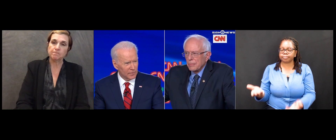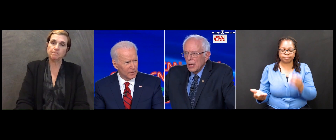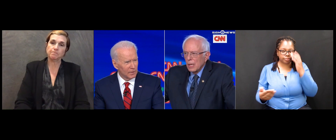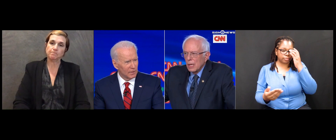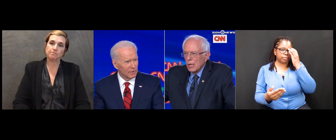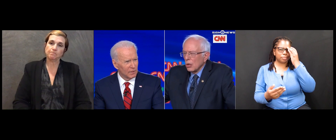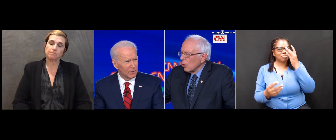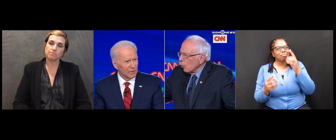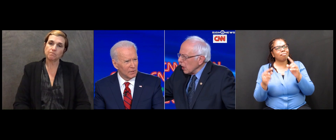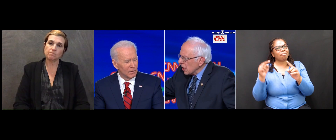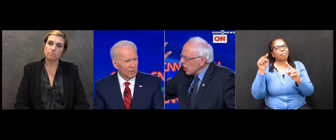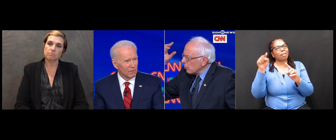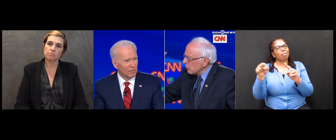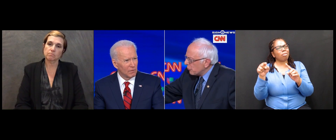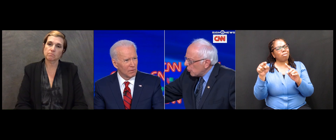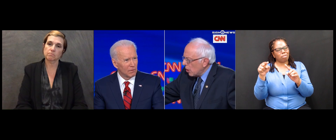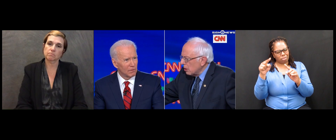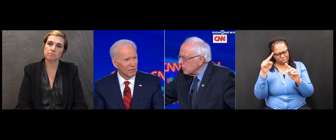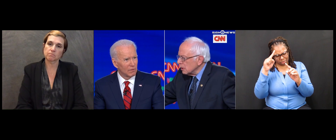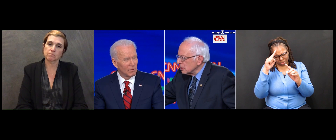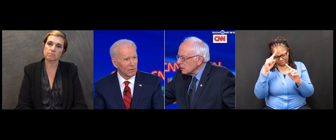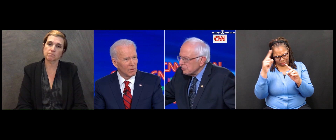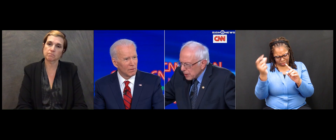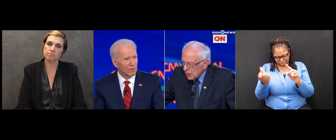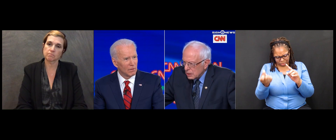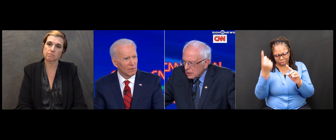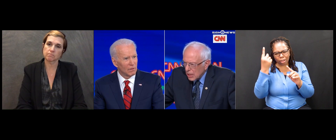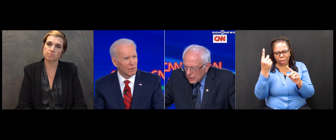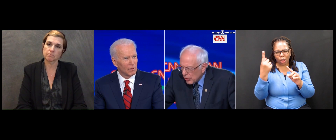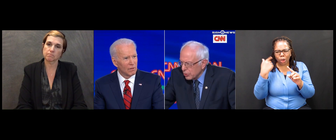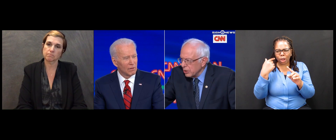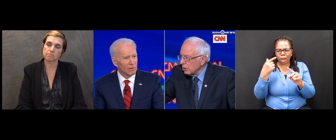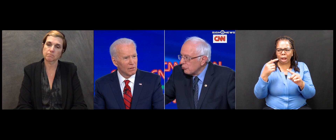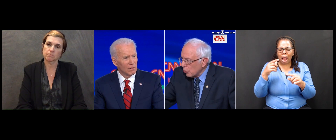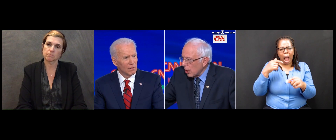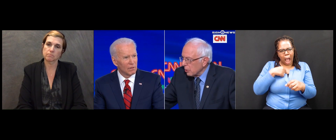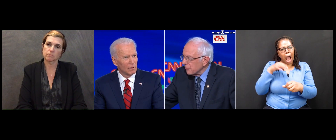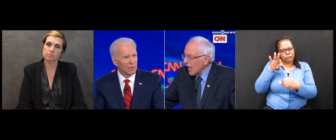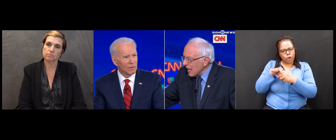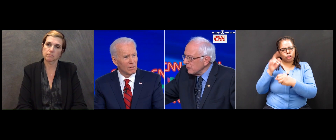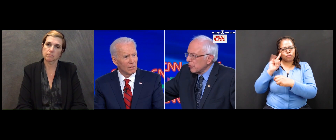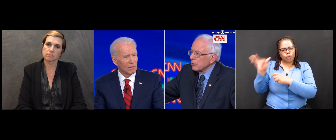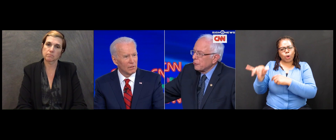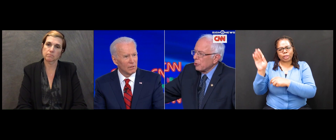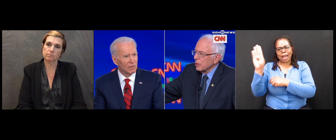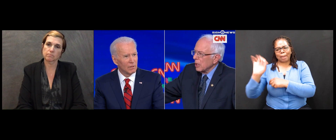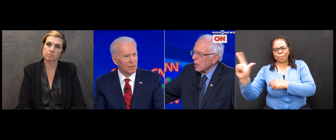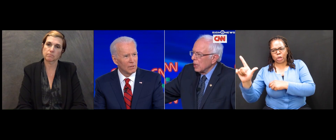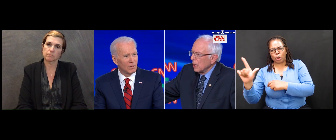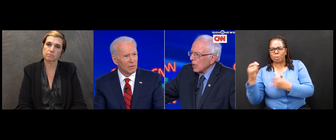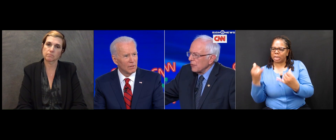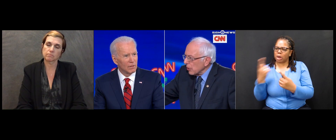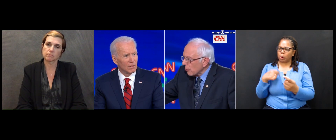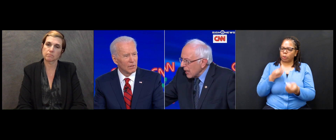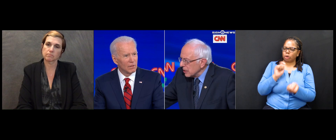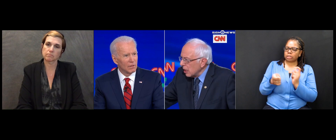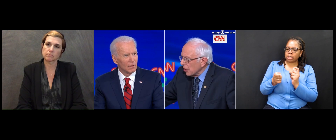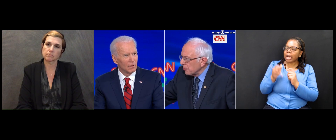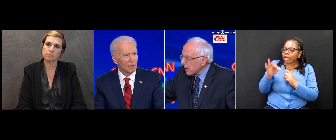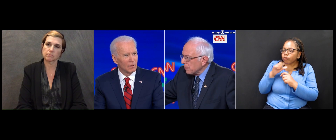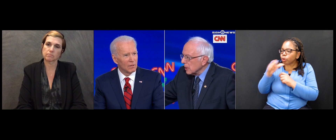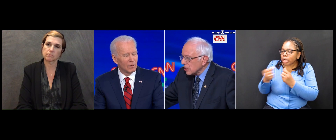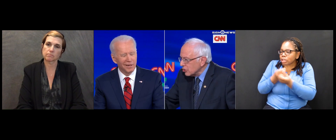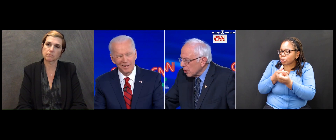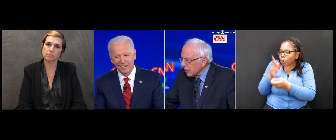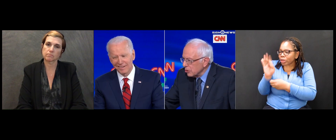logic. We're going to reform the bill that I voted for. Well, if you hadn't voted for it, and if you had rallied